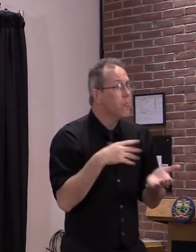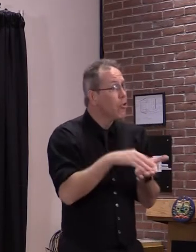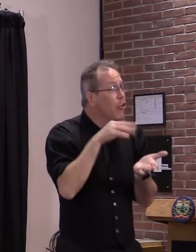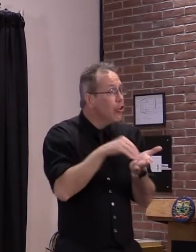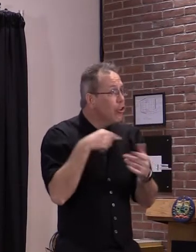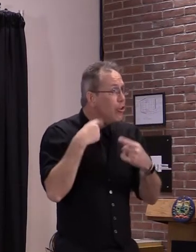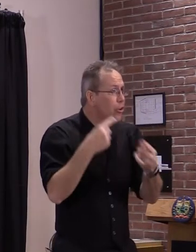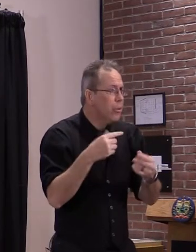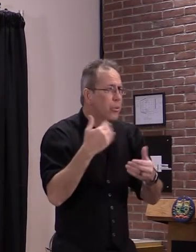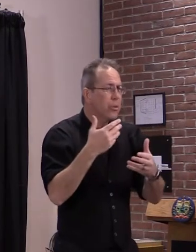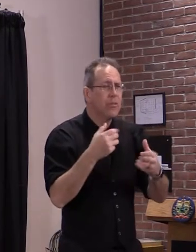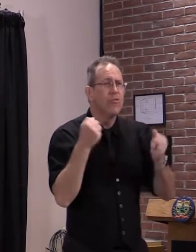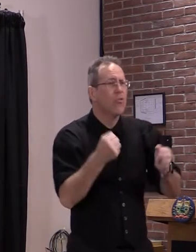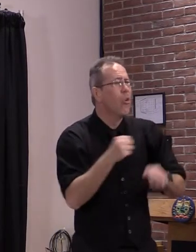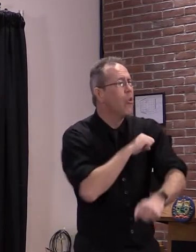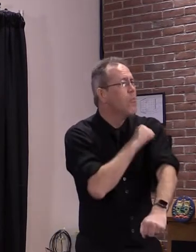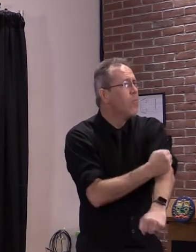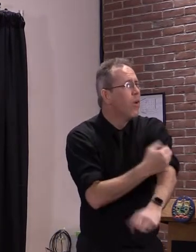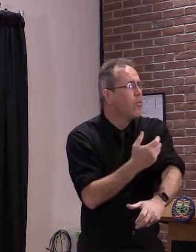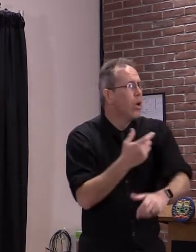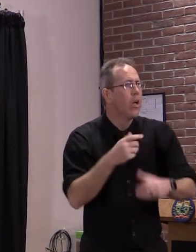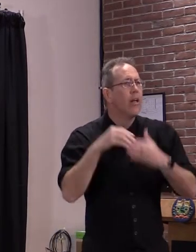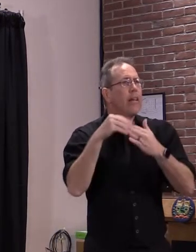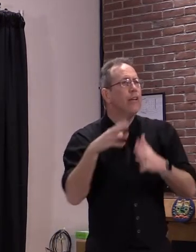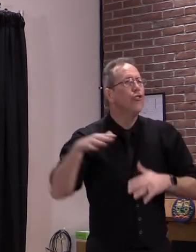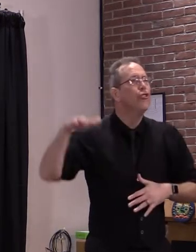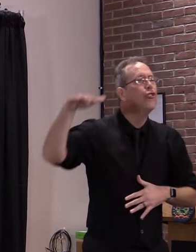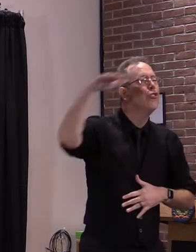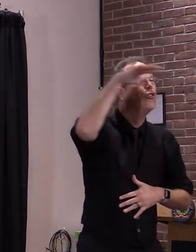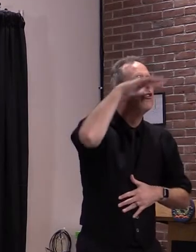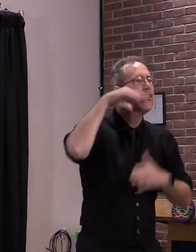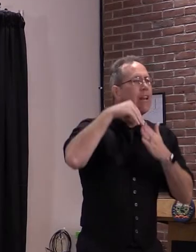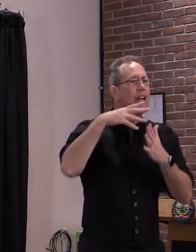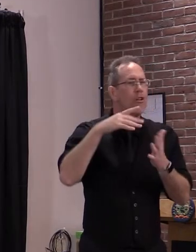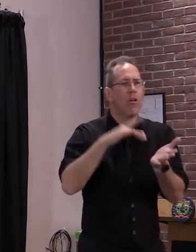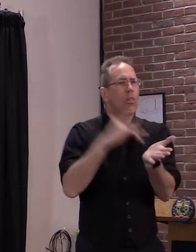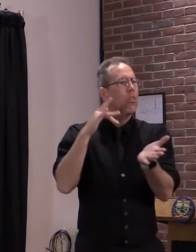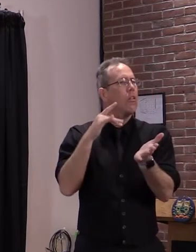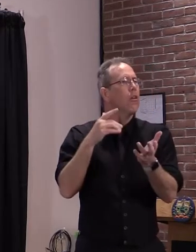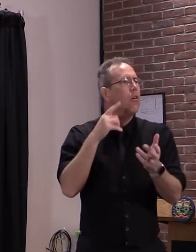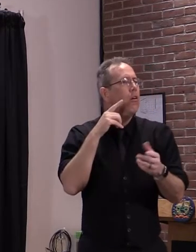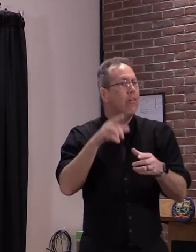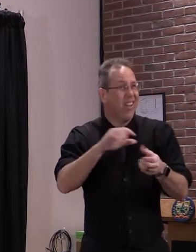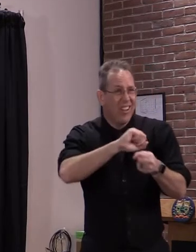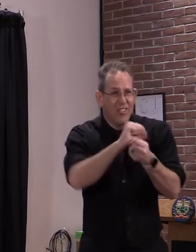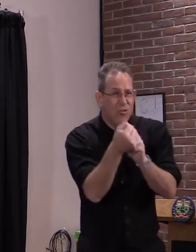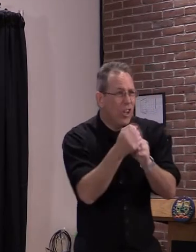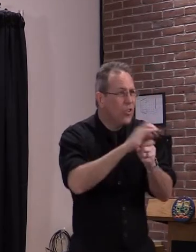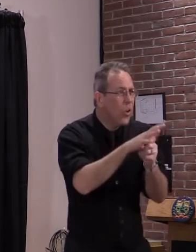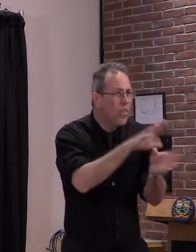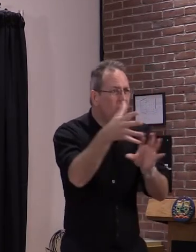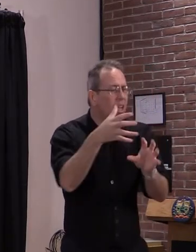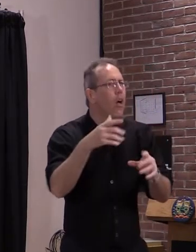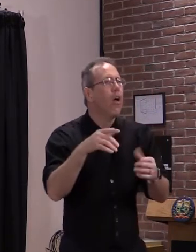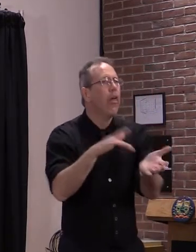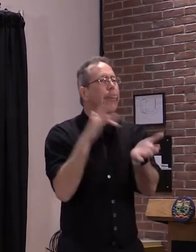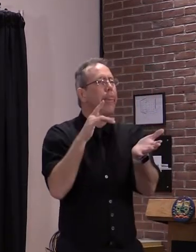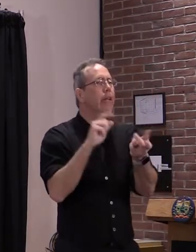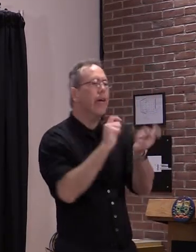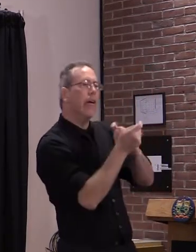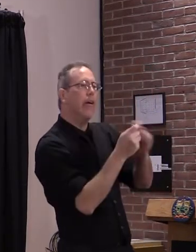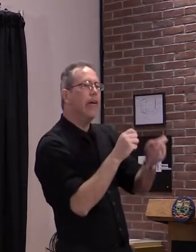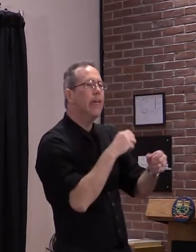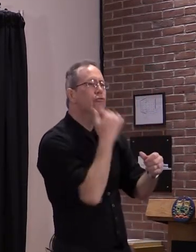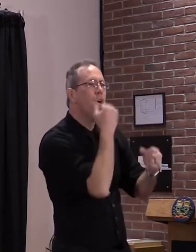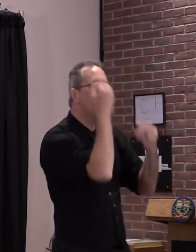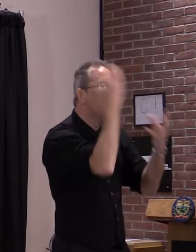in providing misinformation, making it all the more important for political and public health figures in